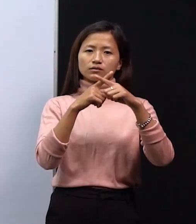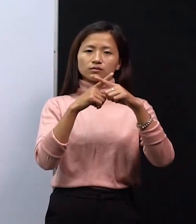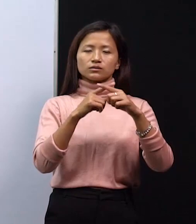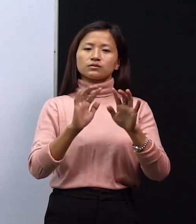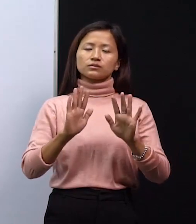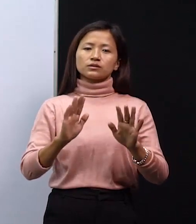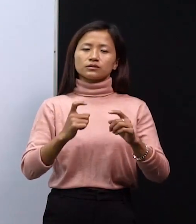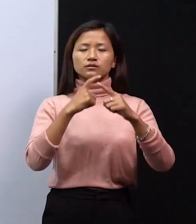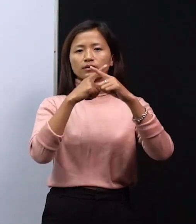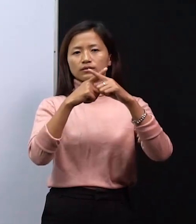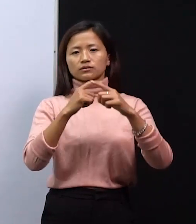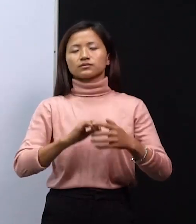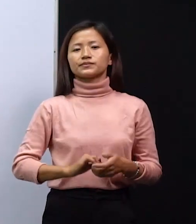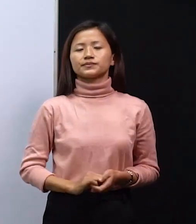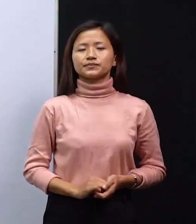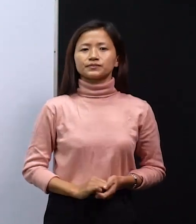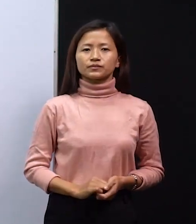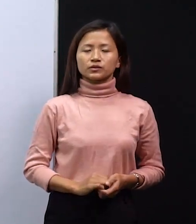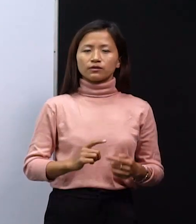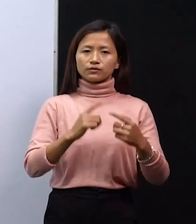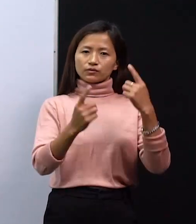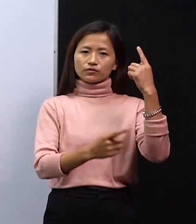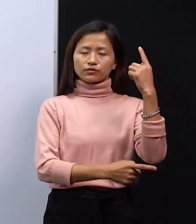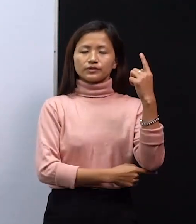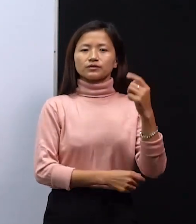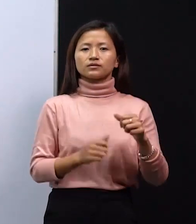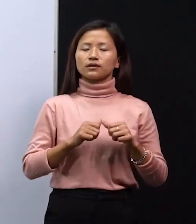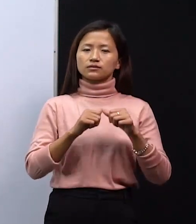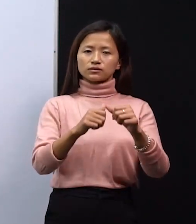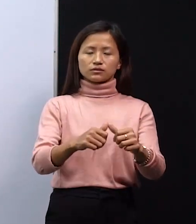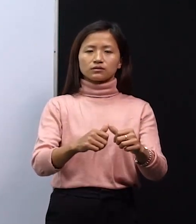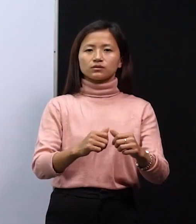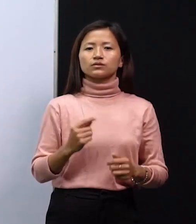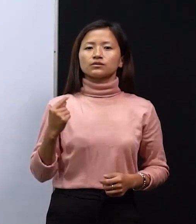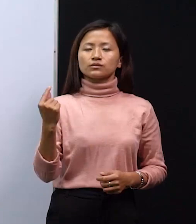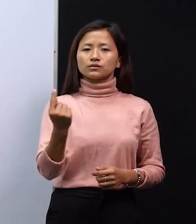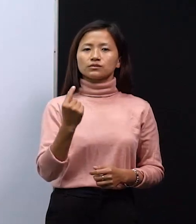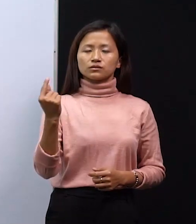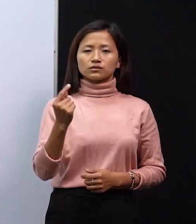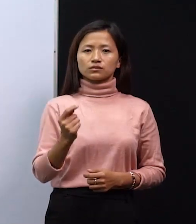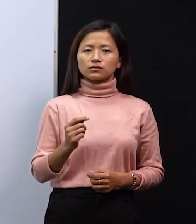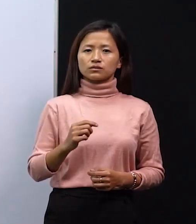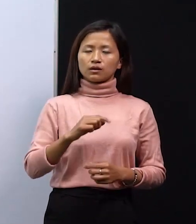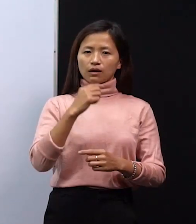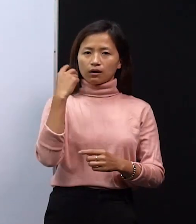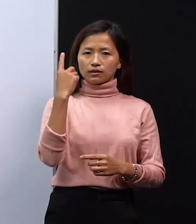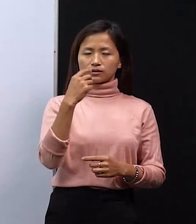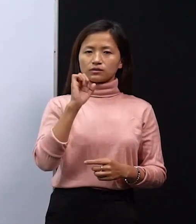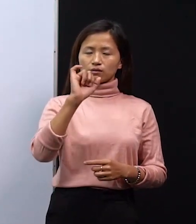it is. So this will be your final answer. Here we used this